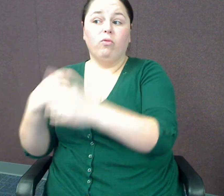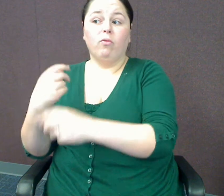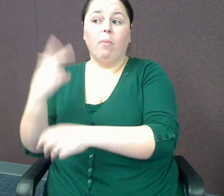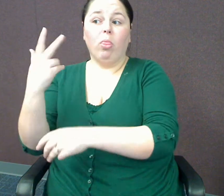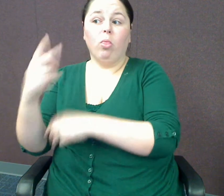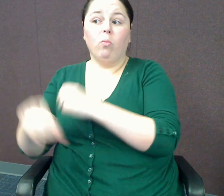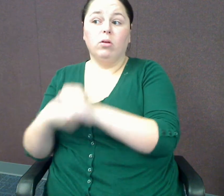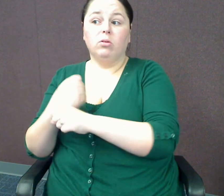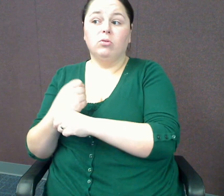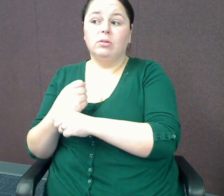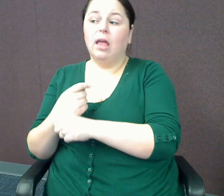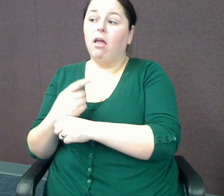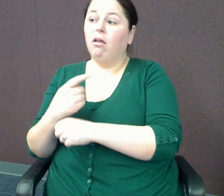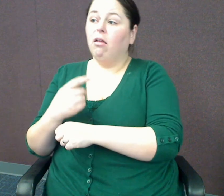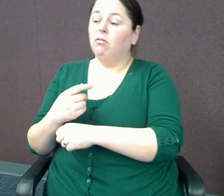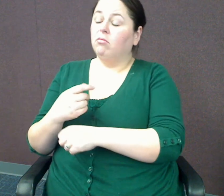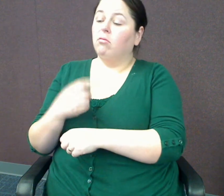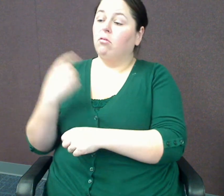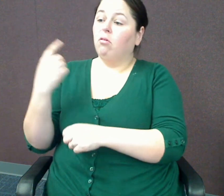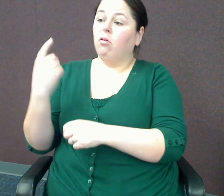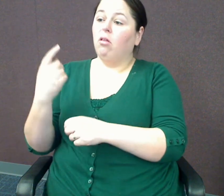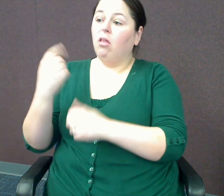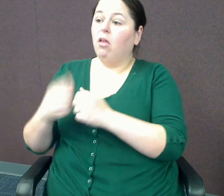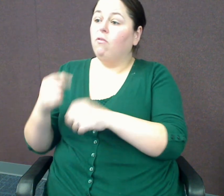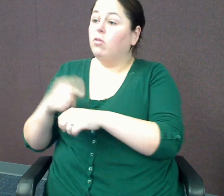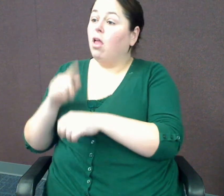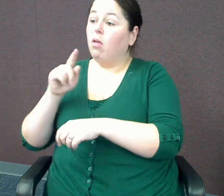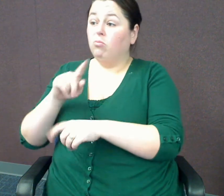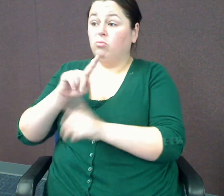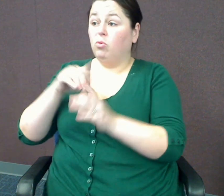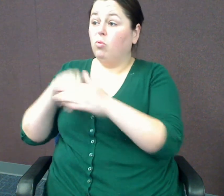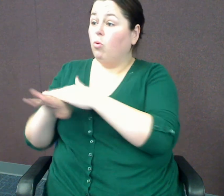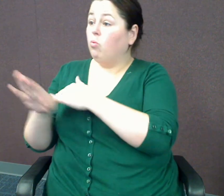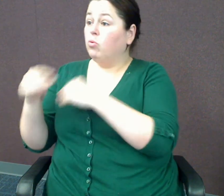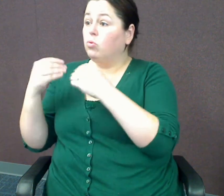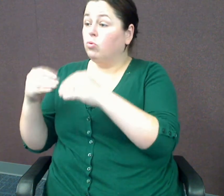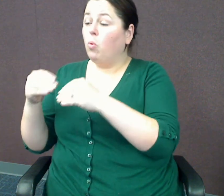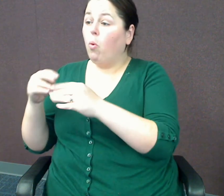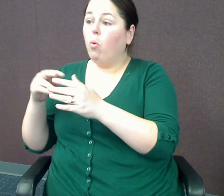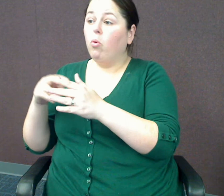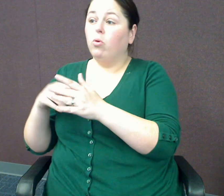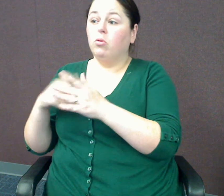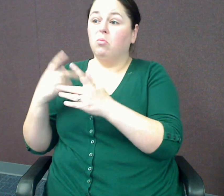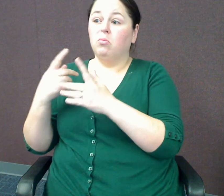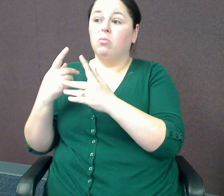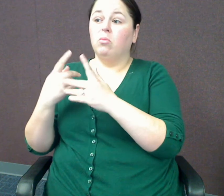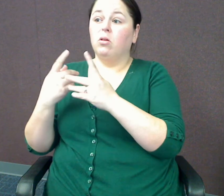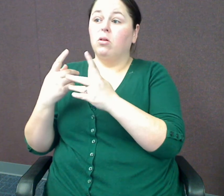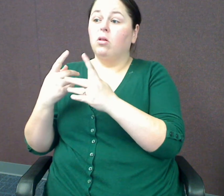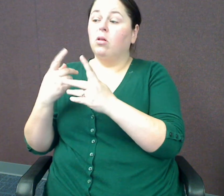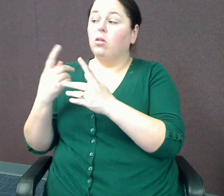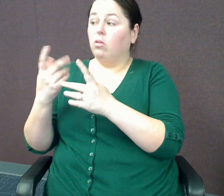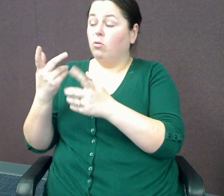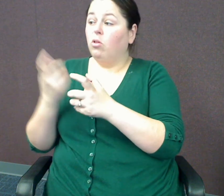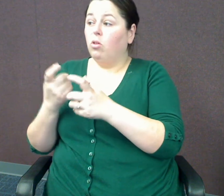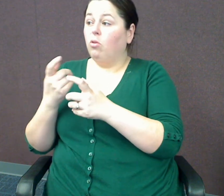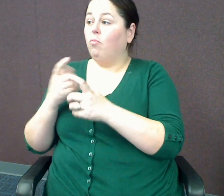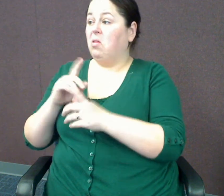She said every time you come in there, you've been trying to hit on her. You know what that means? You've been trying to get her to take her out. And she's turned